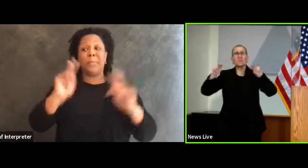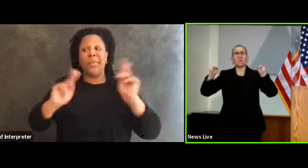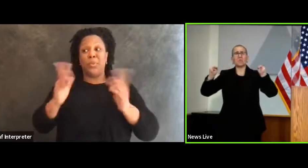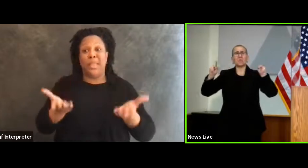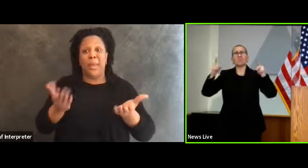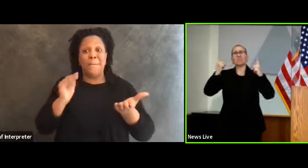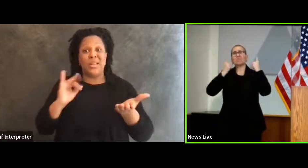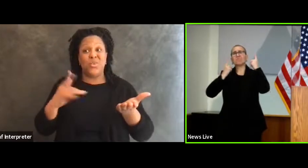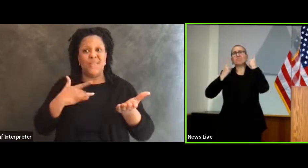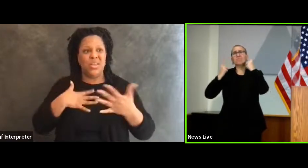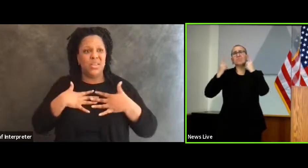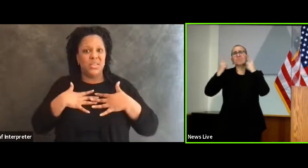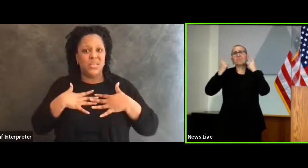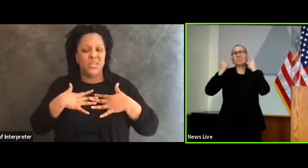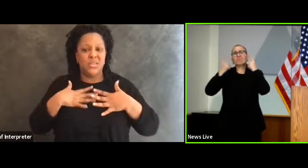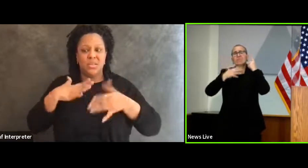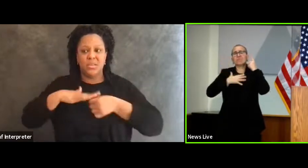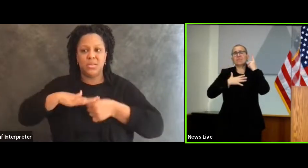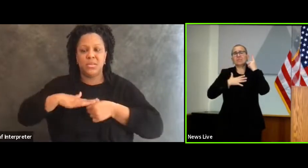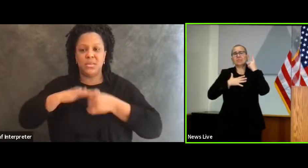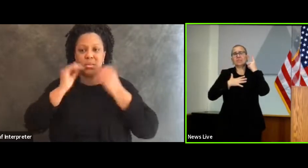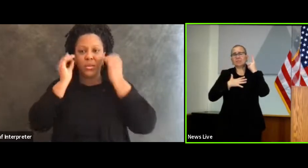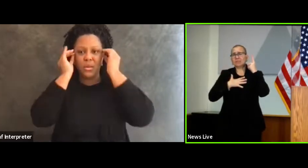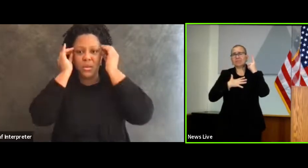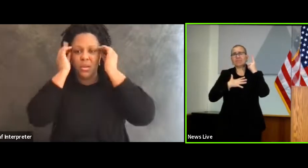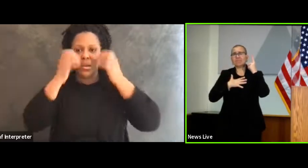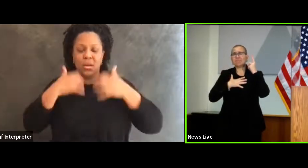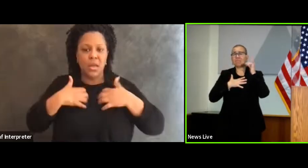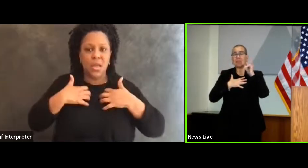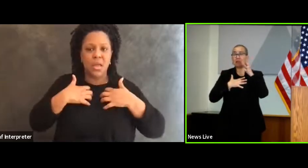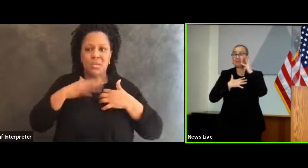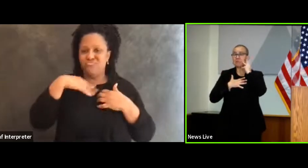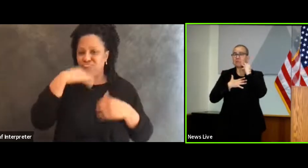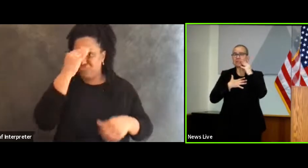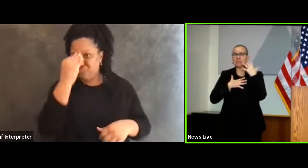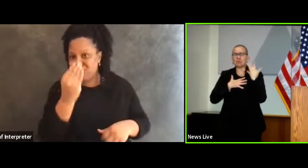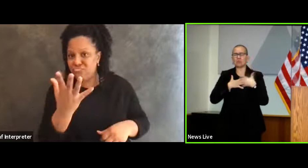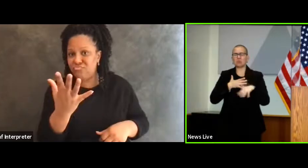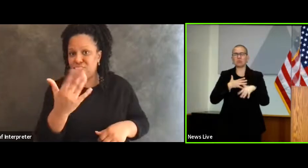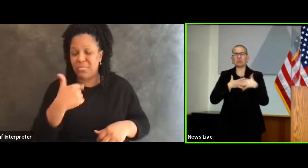I have never experienced the knots in my stomach